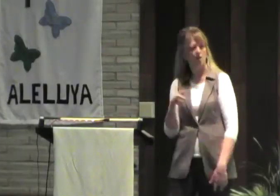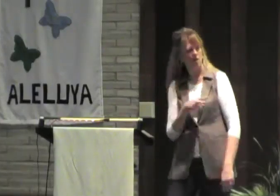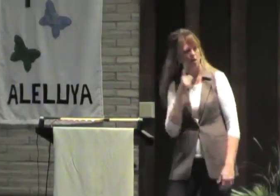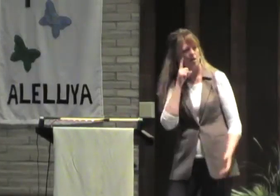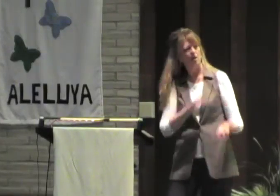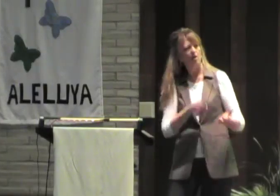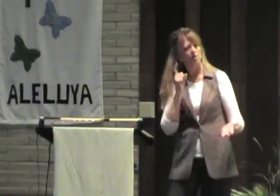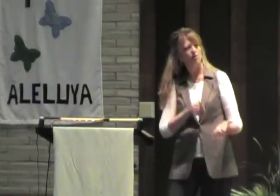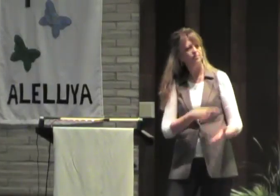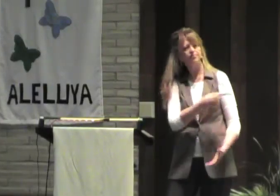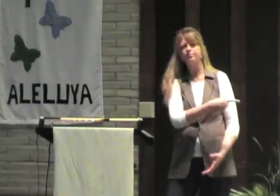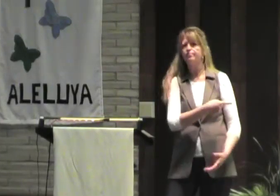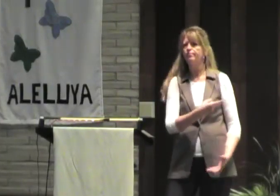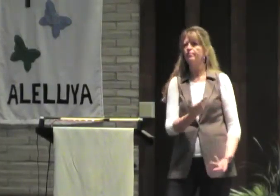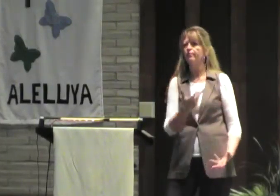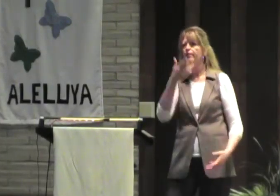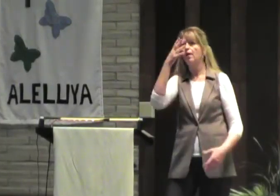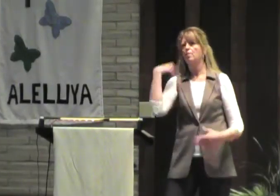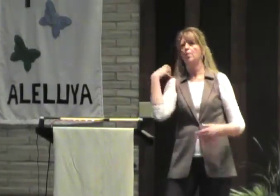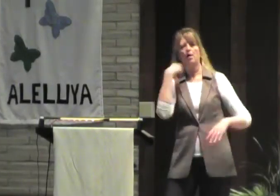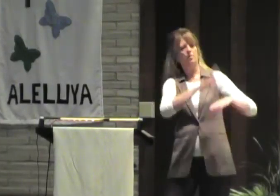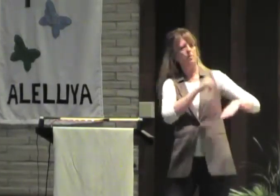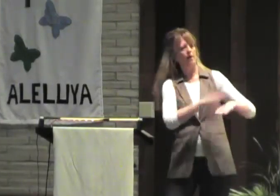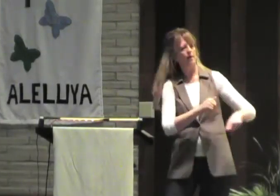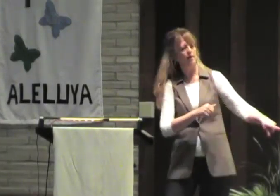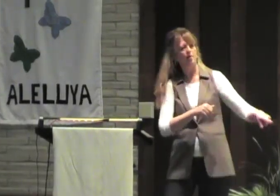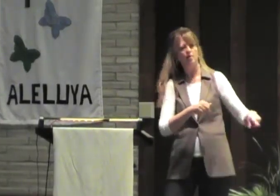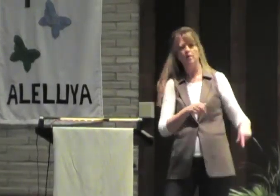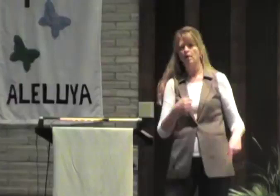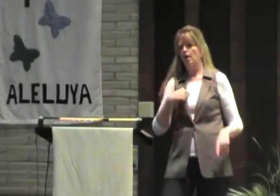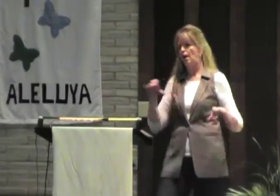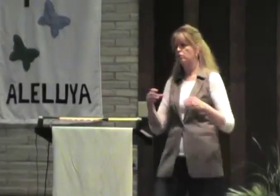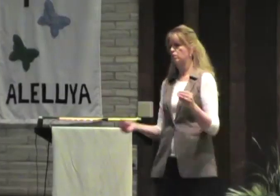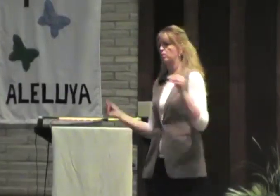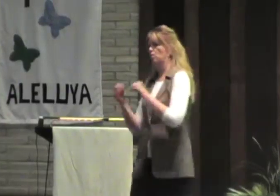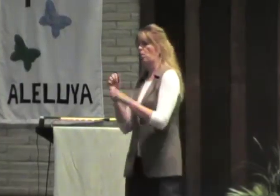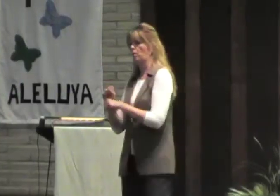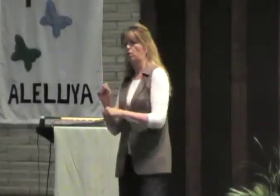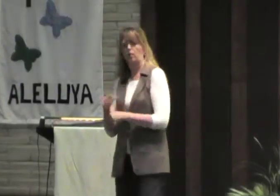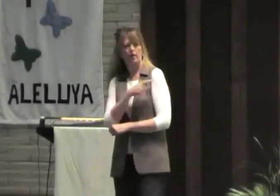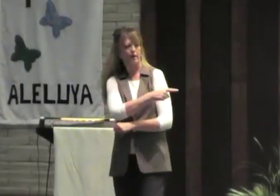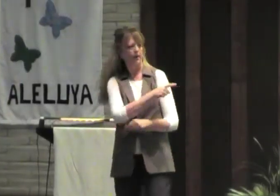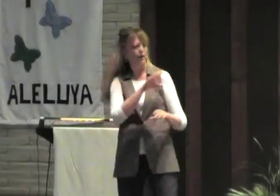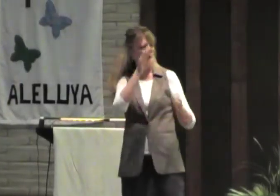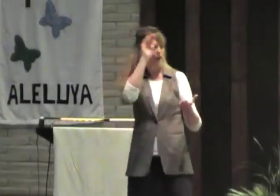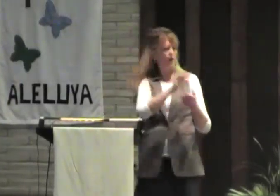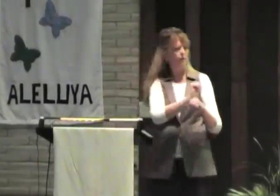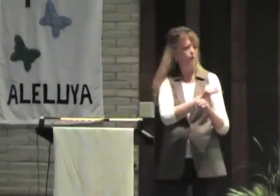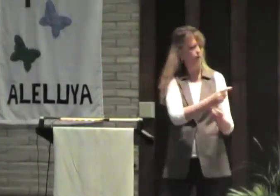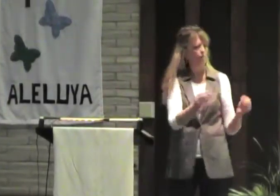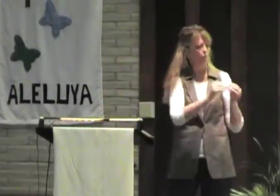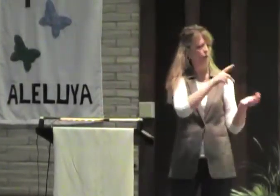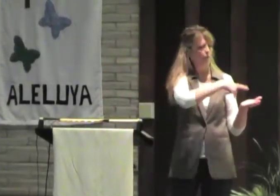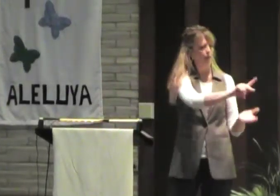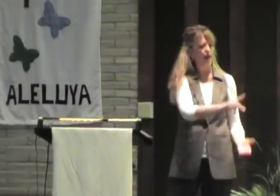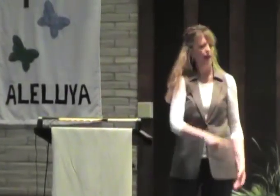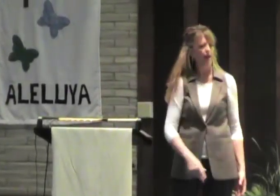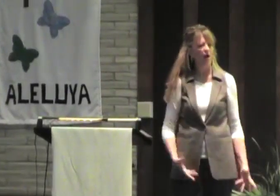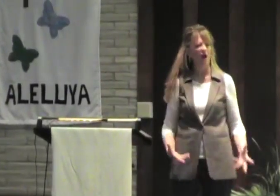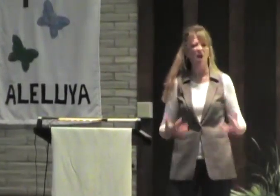Maybe at work you notice the boss, you know, favors someone else and they have less